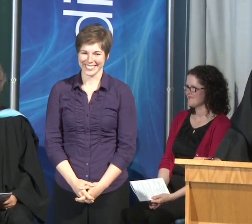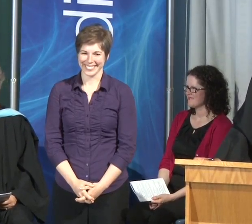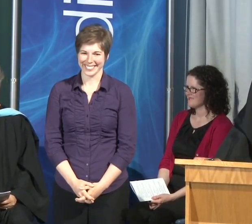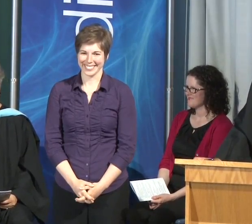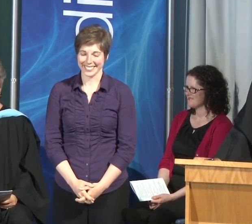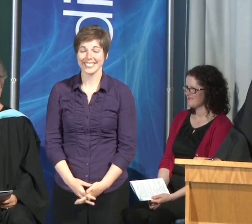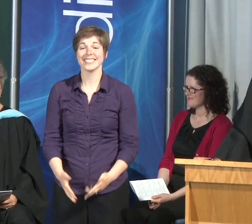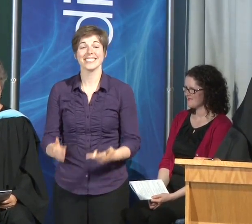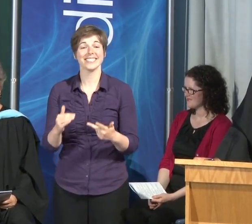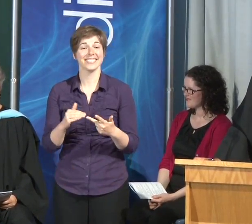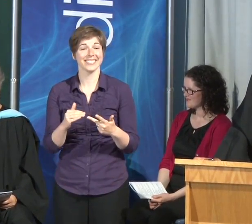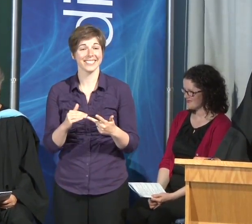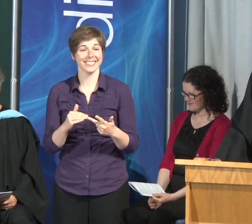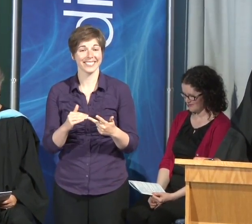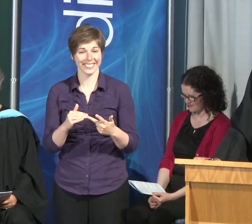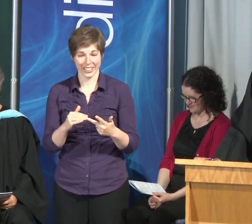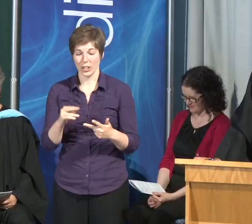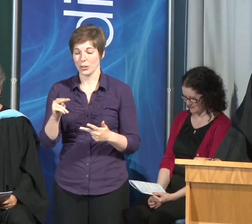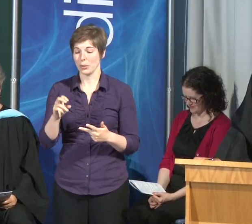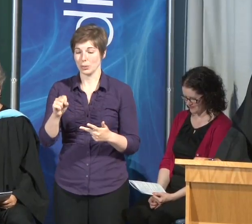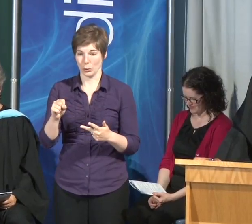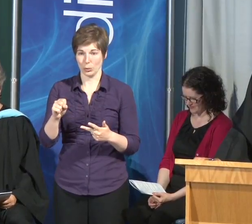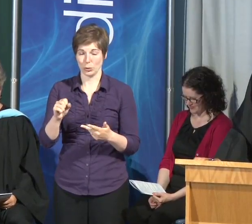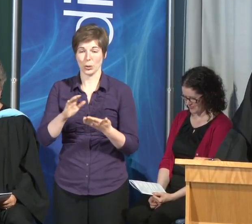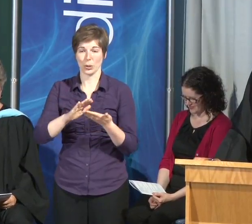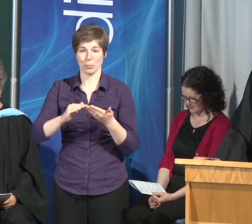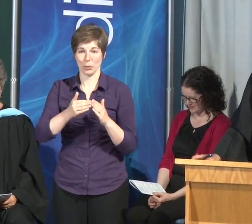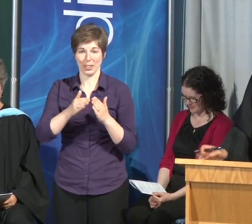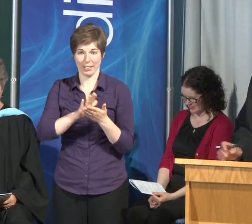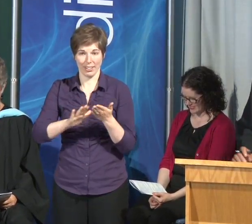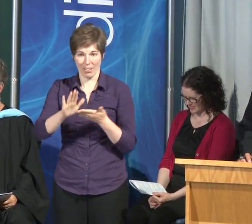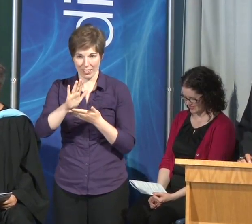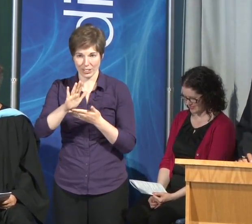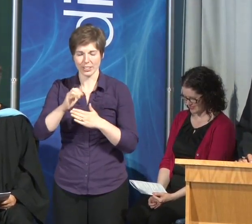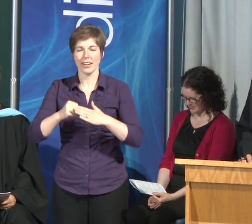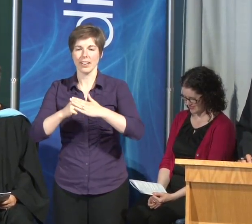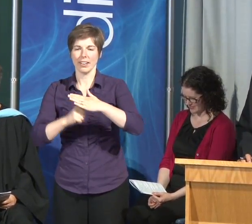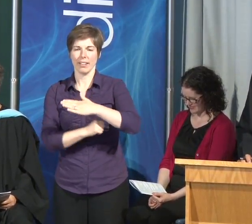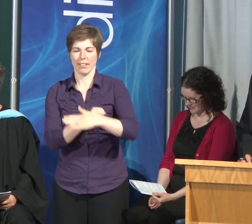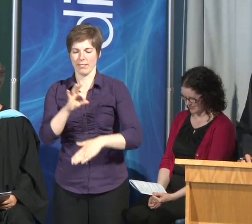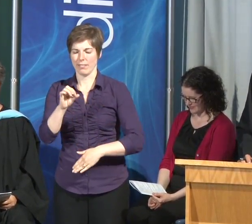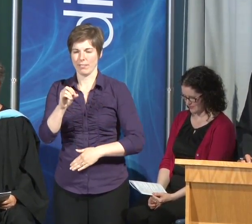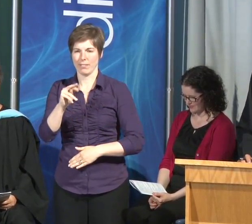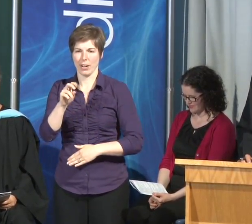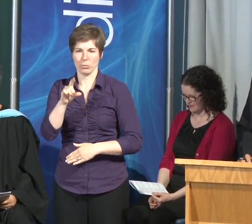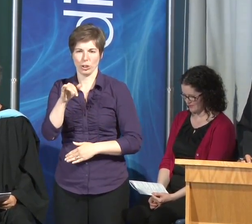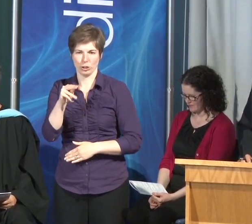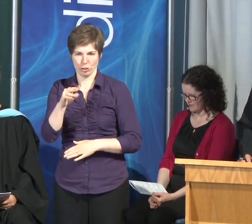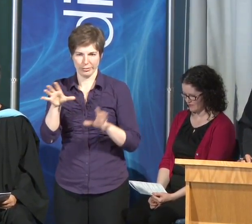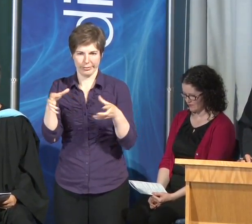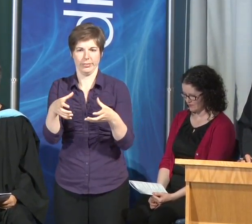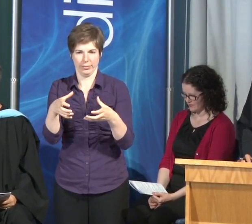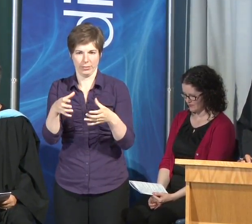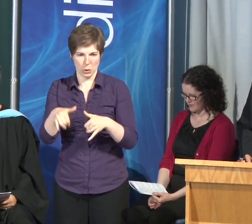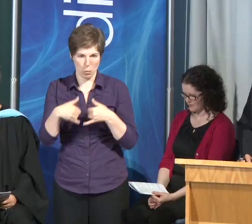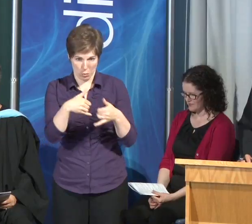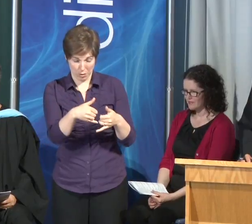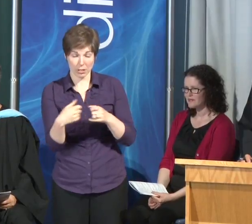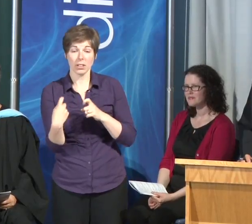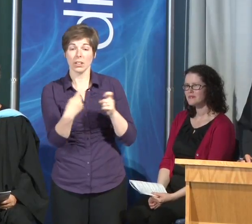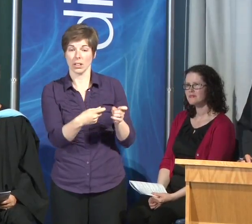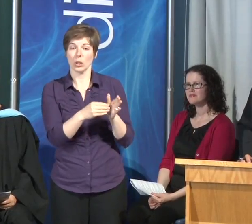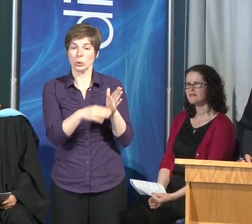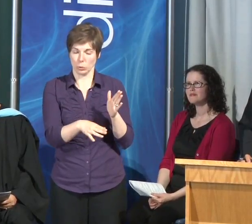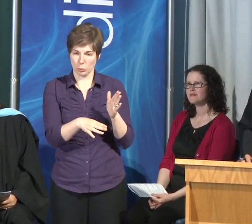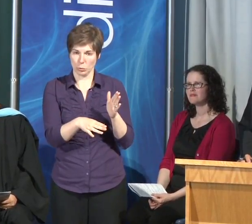Our third award this afternoon is the Nova Scotia Community College Foundation Award. And this award is presented to a graduating student of a